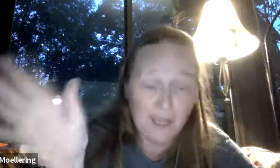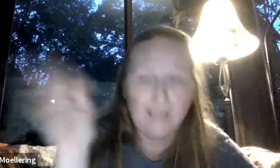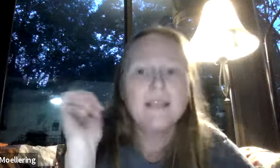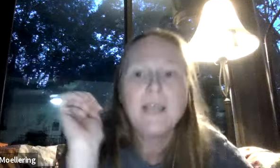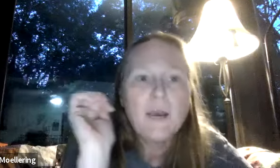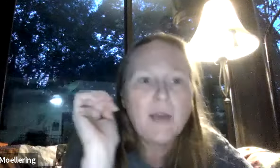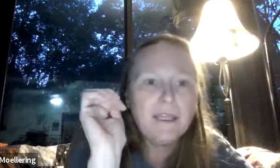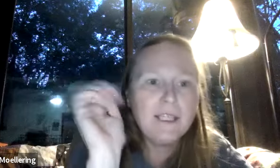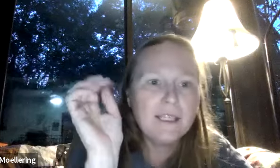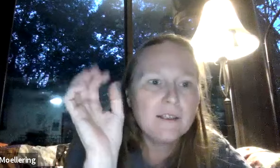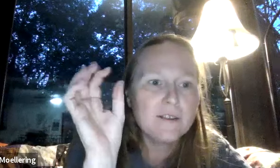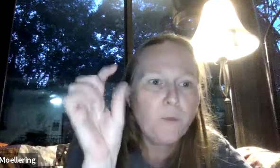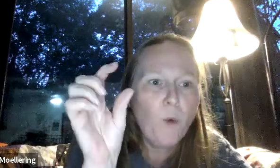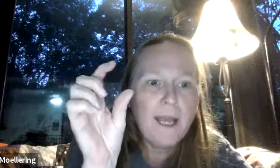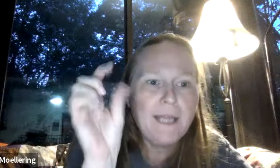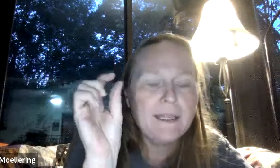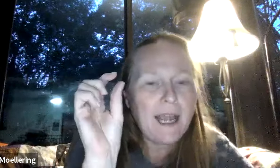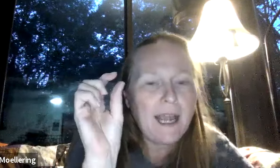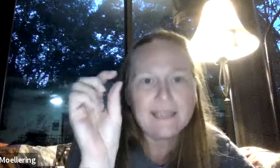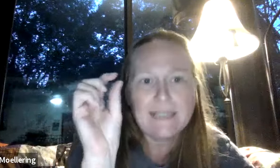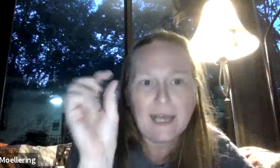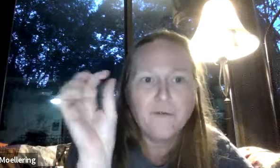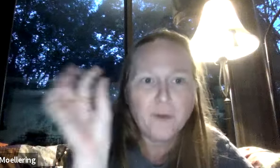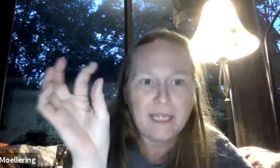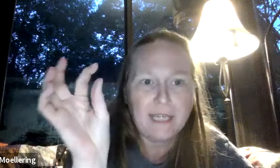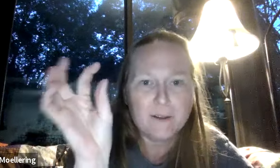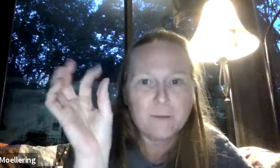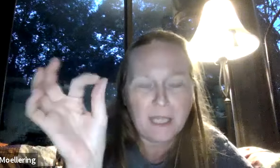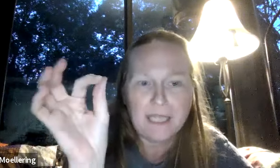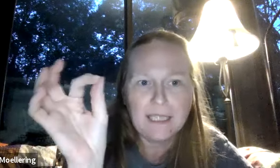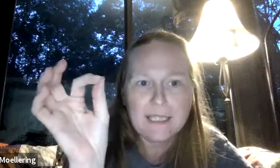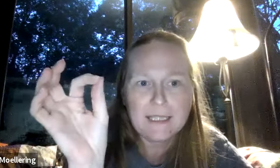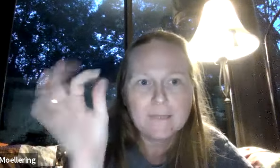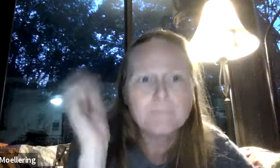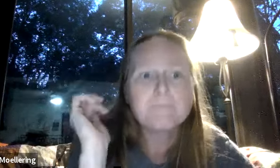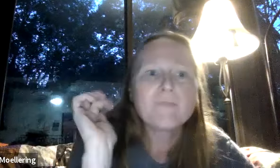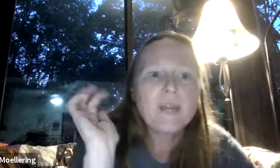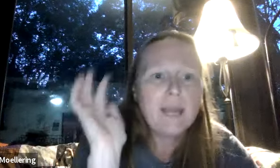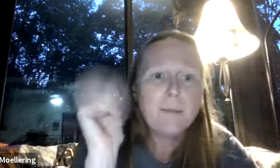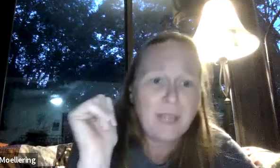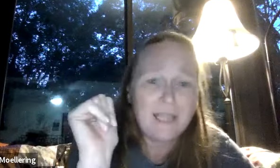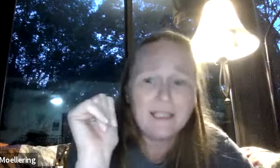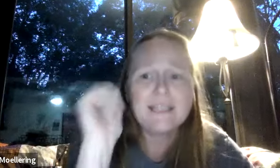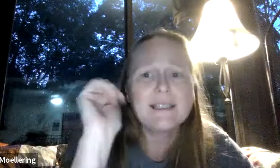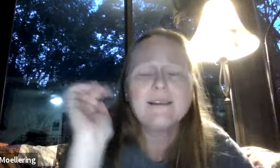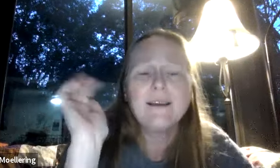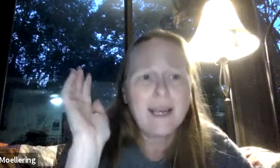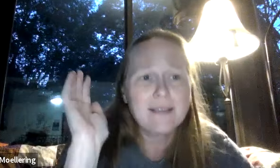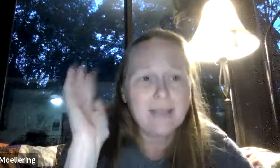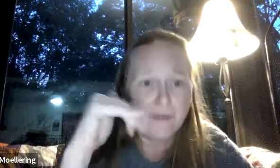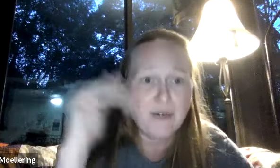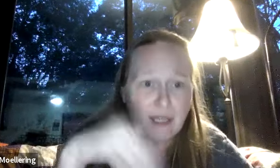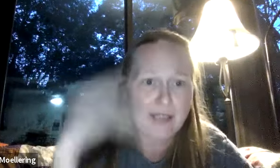it. And then there's one ASL for beginners playlist. That playlist has every class